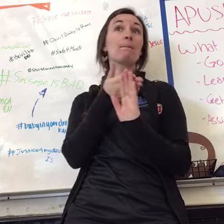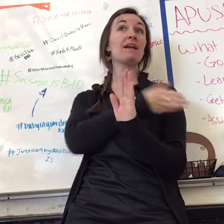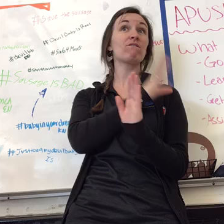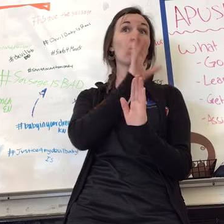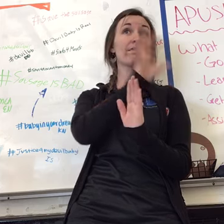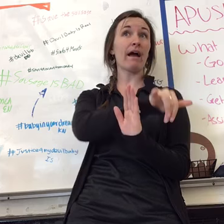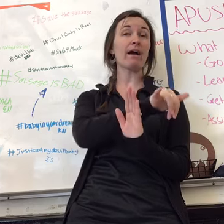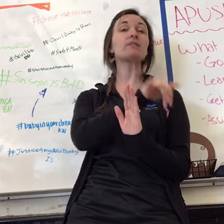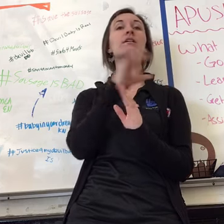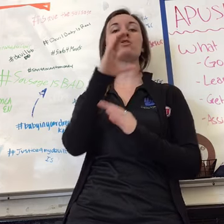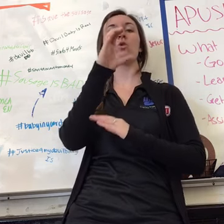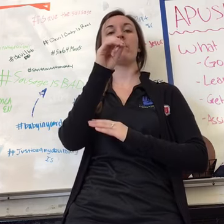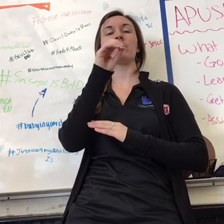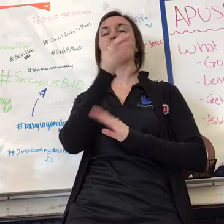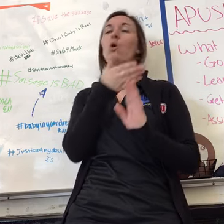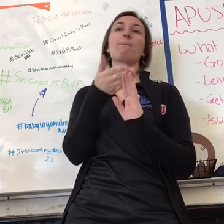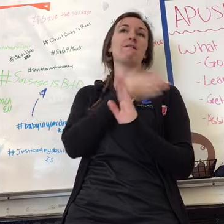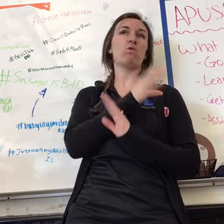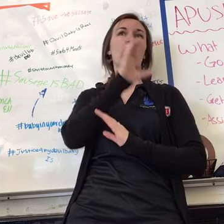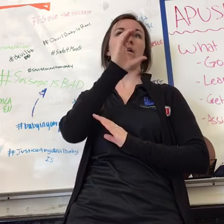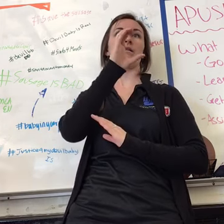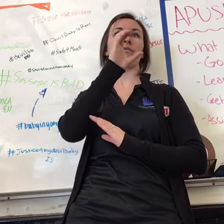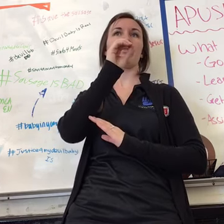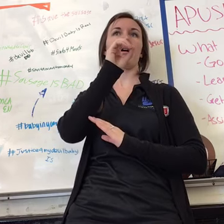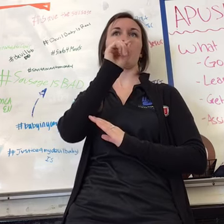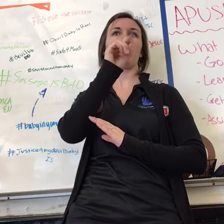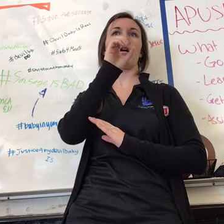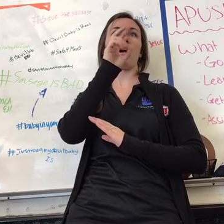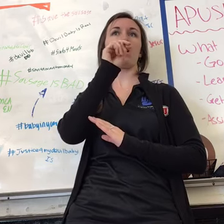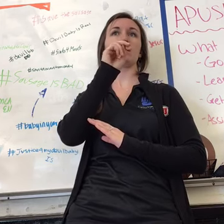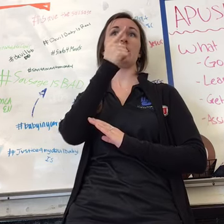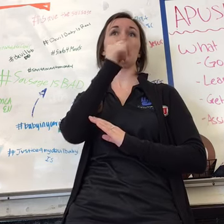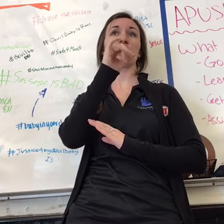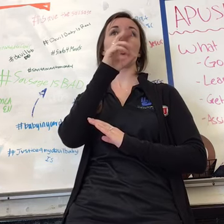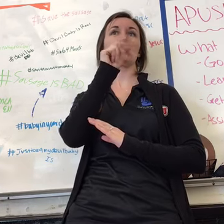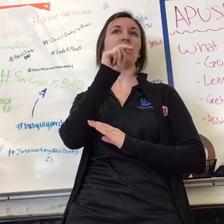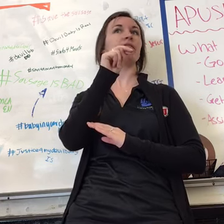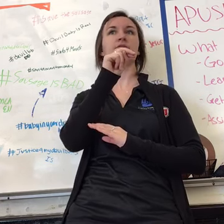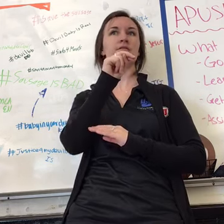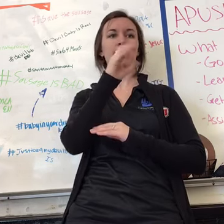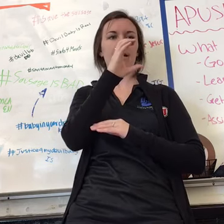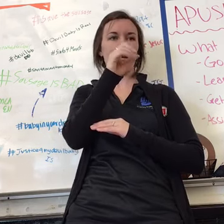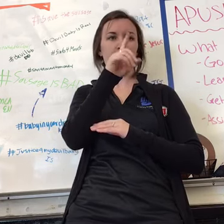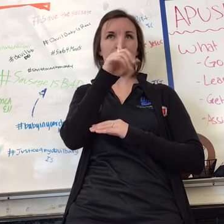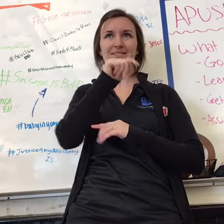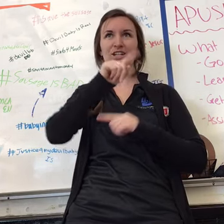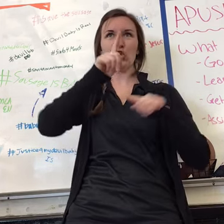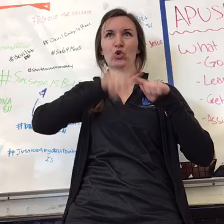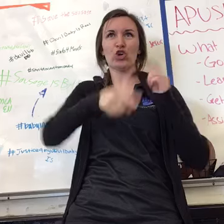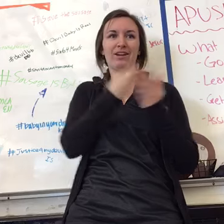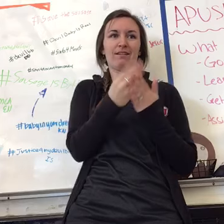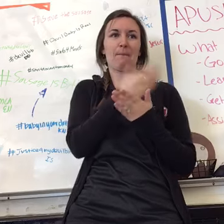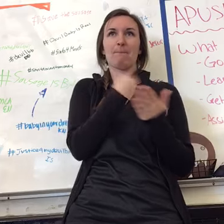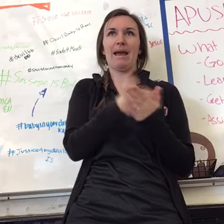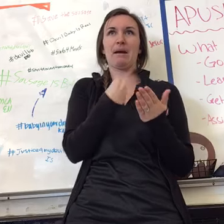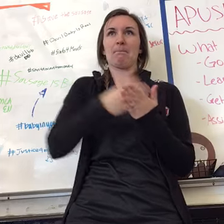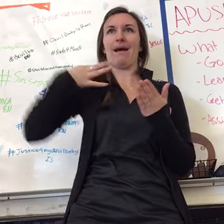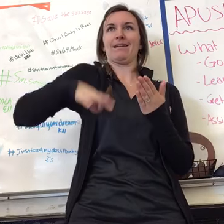going to, or before cotton gin, cotton in the South was unprofitable. Remember when we did the activity where you had to like pick out the cotton